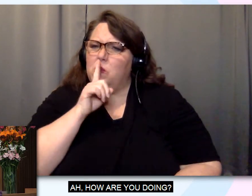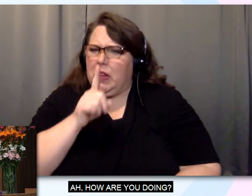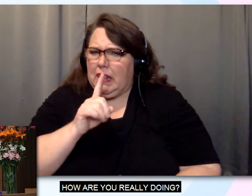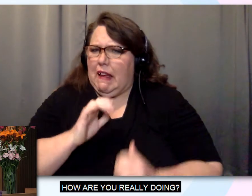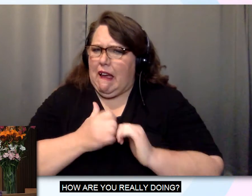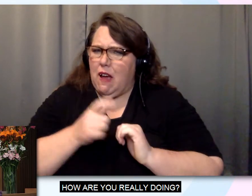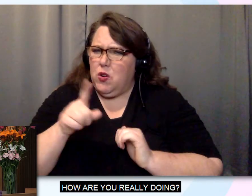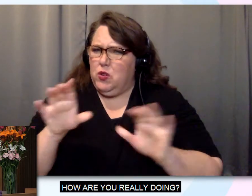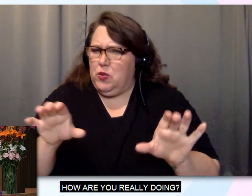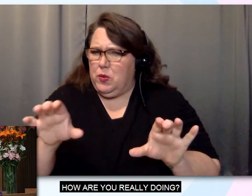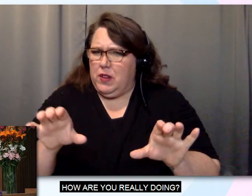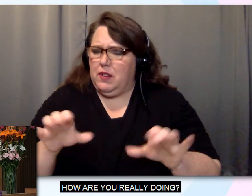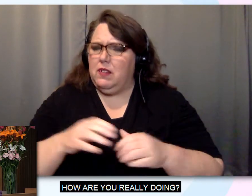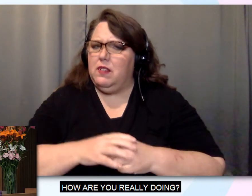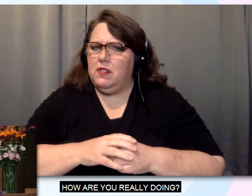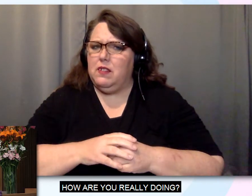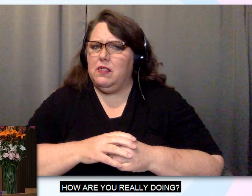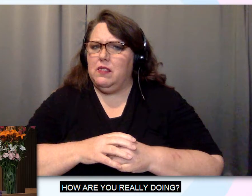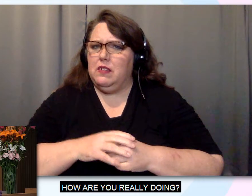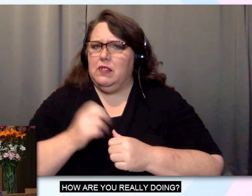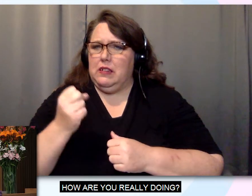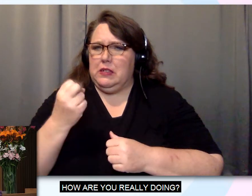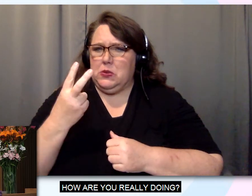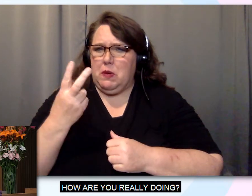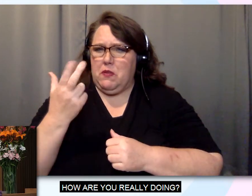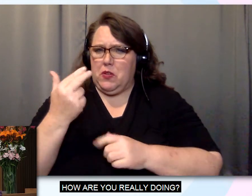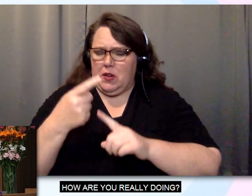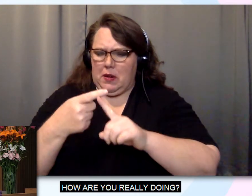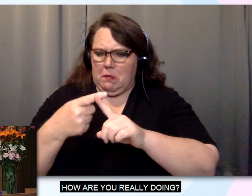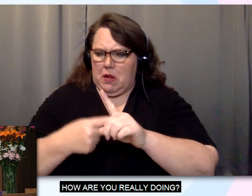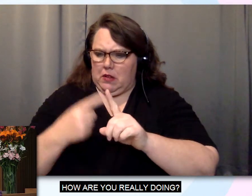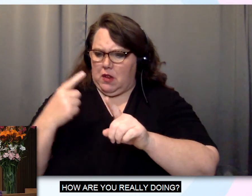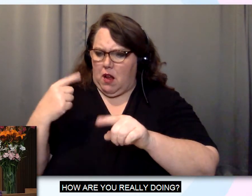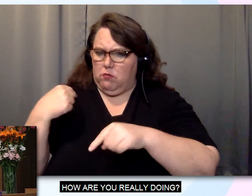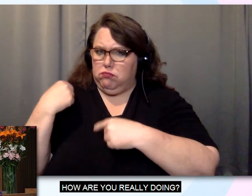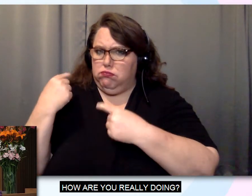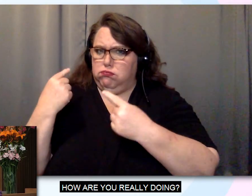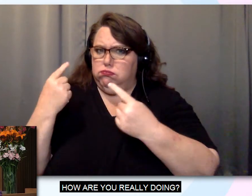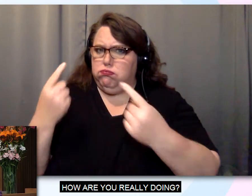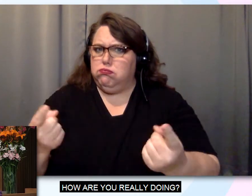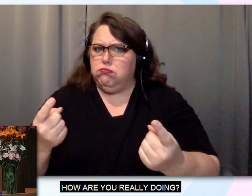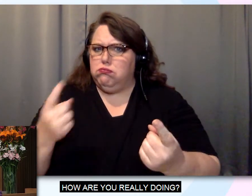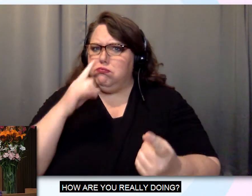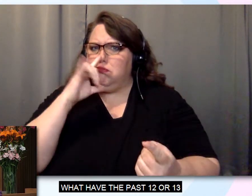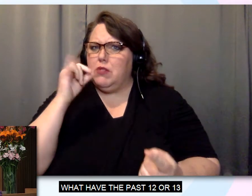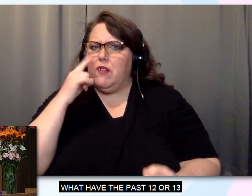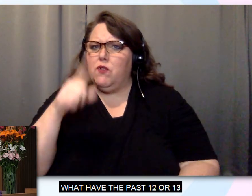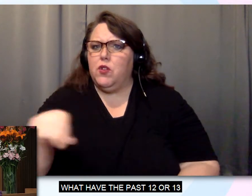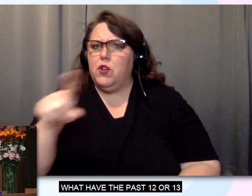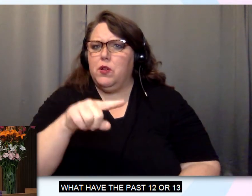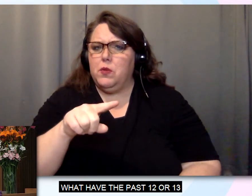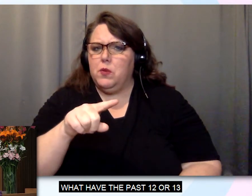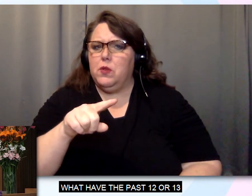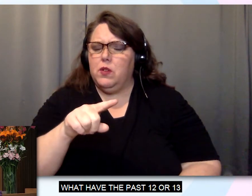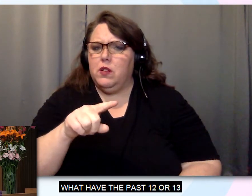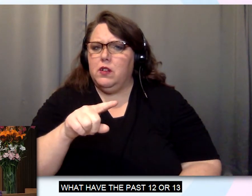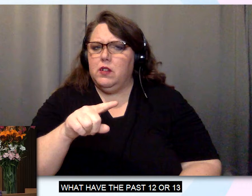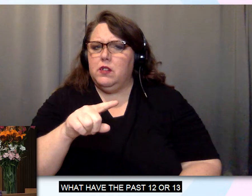How are you really doing? What have the past 12 or 13 months been like for